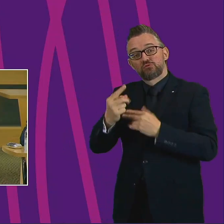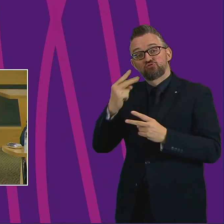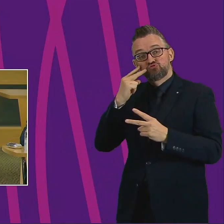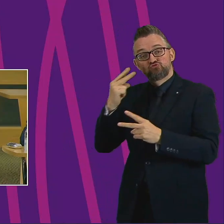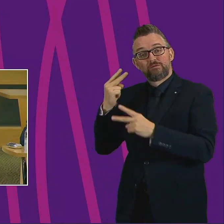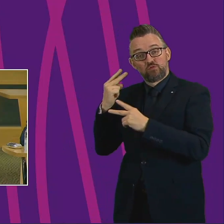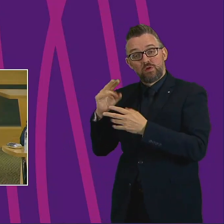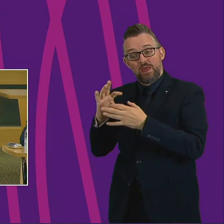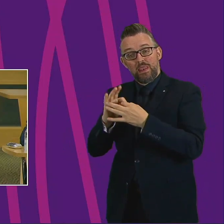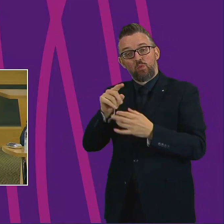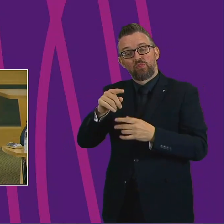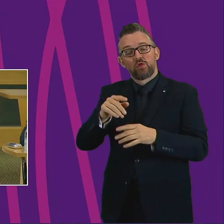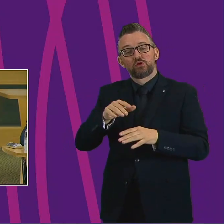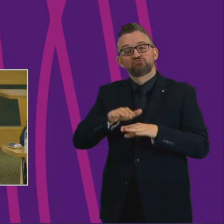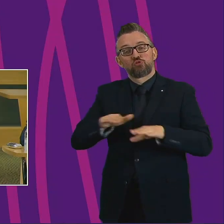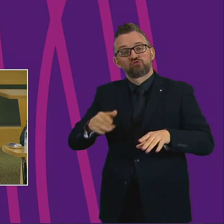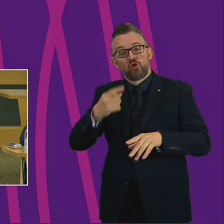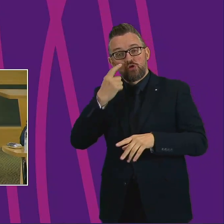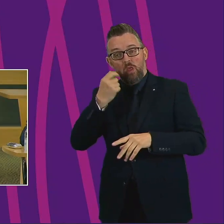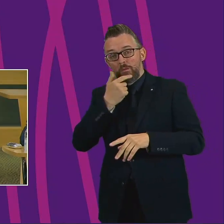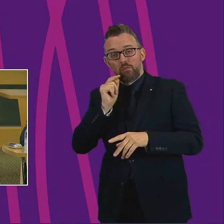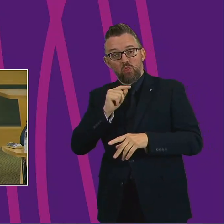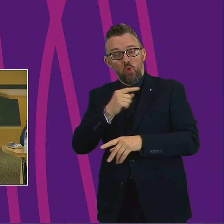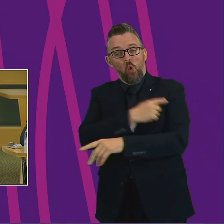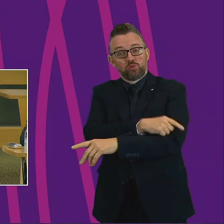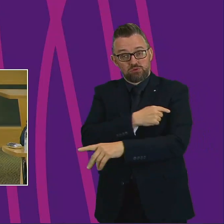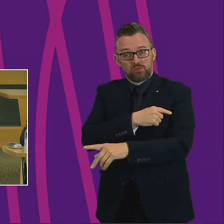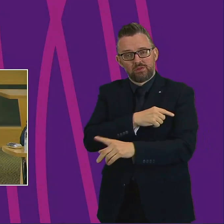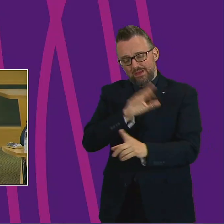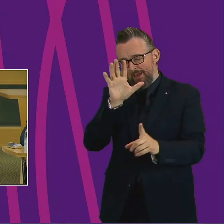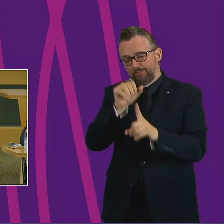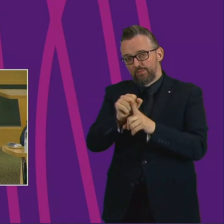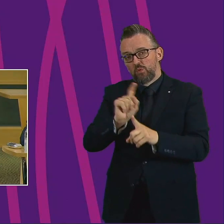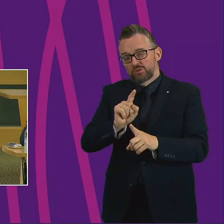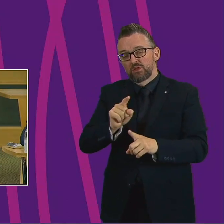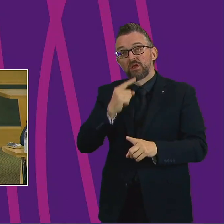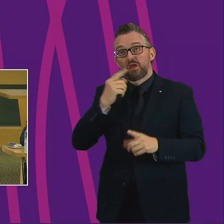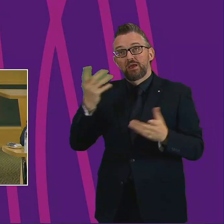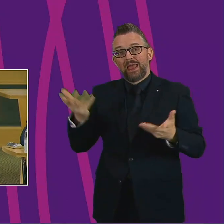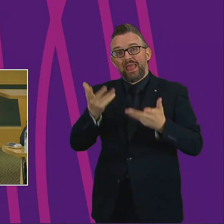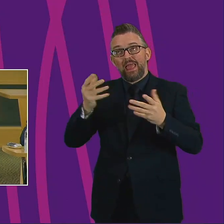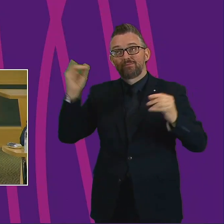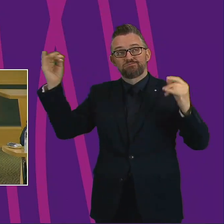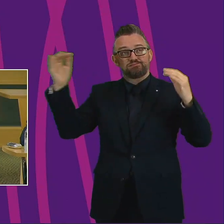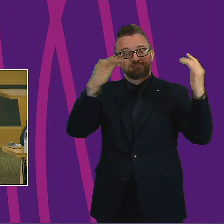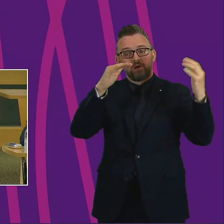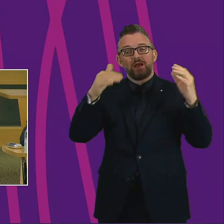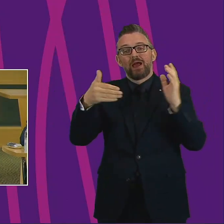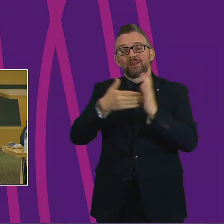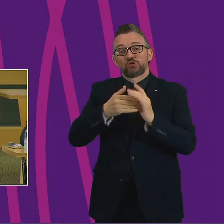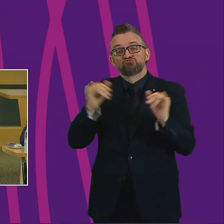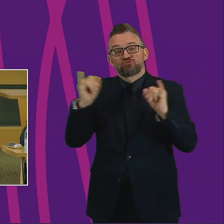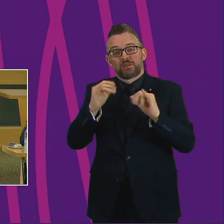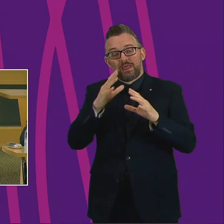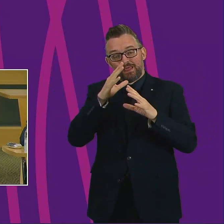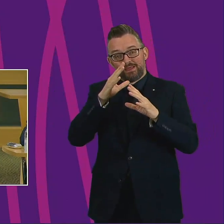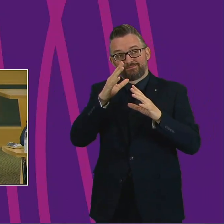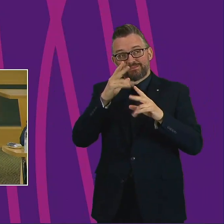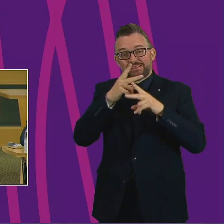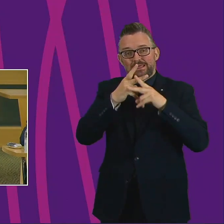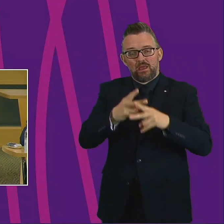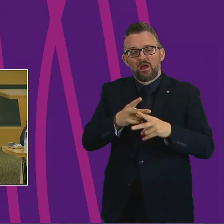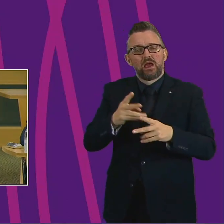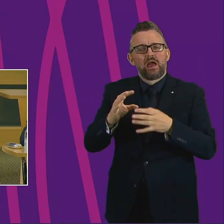Royal Hospital for Children and Young People likewise found that the issue with ventilation and critical care stemmed from